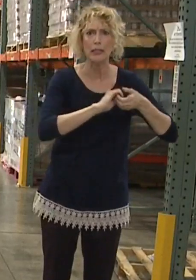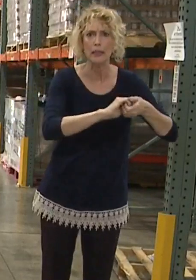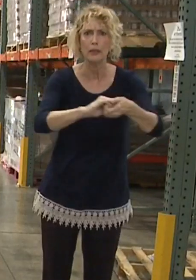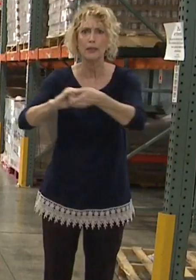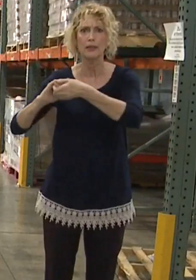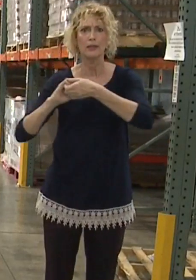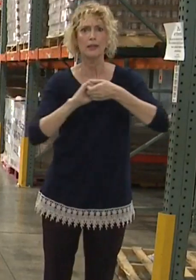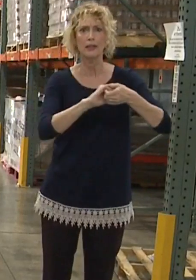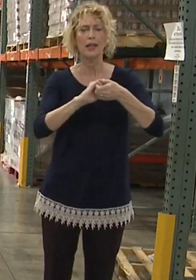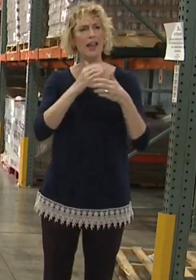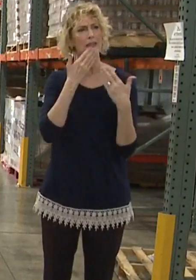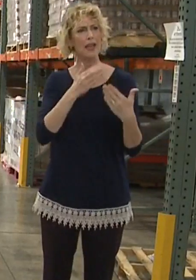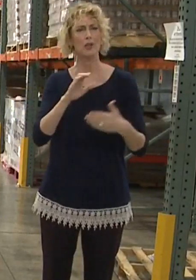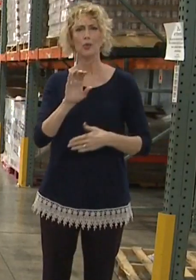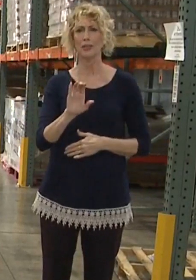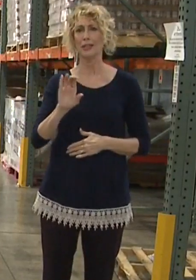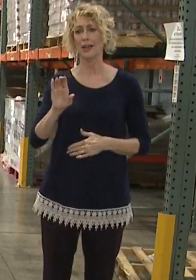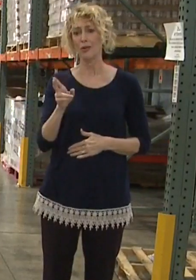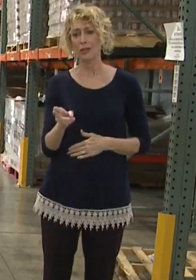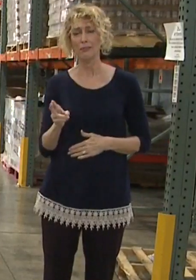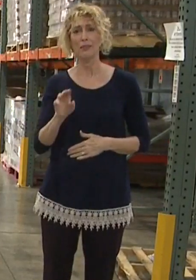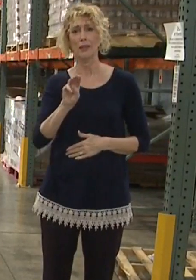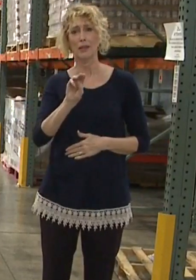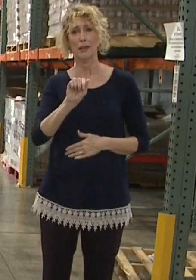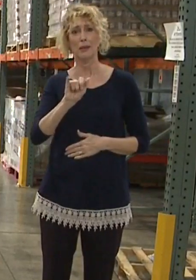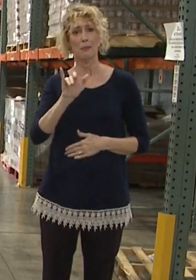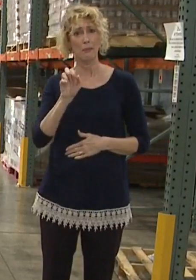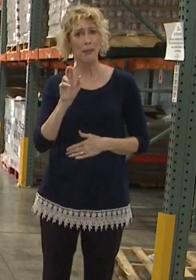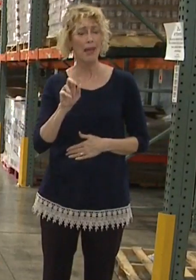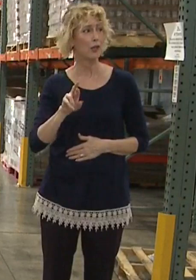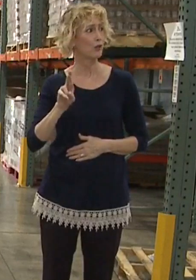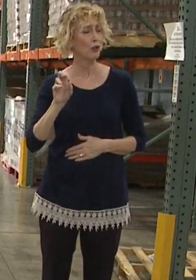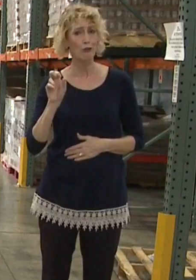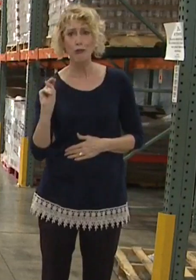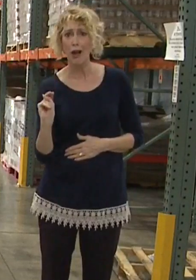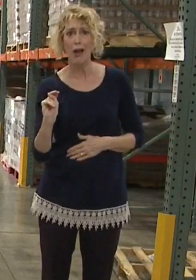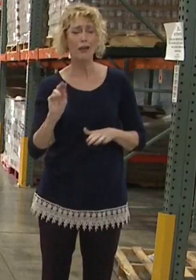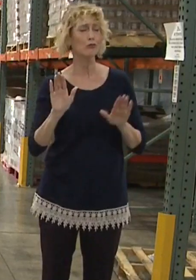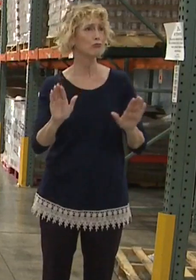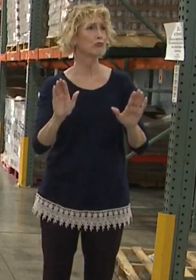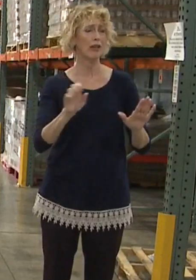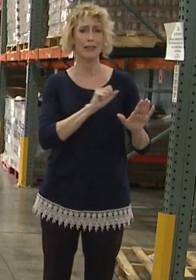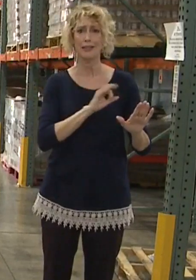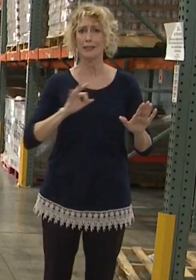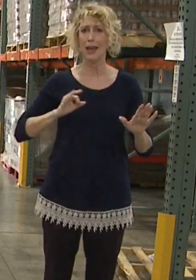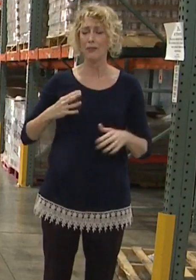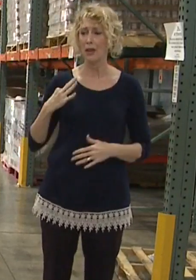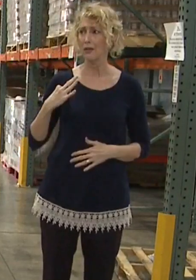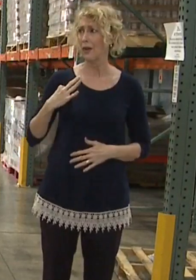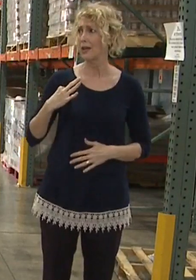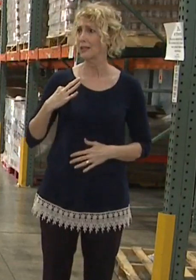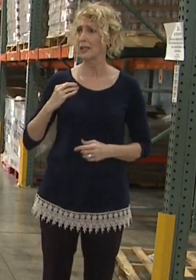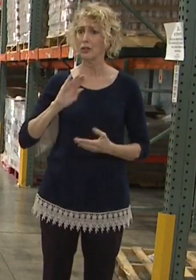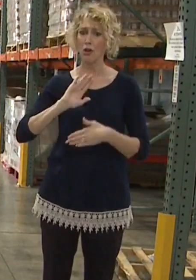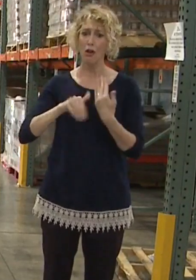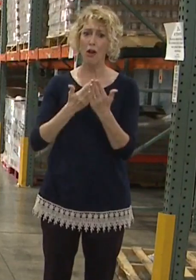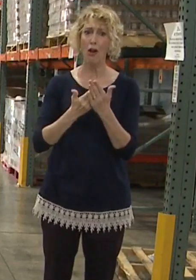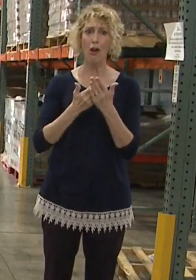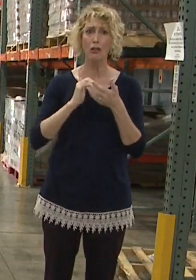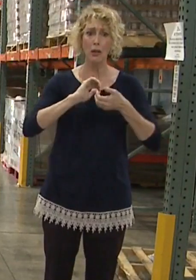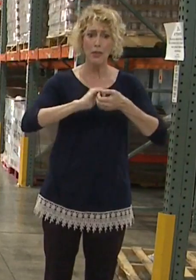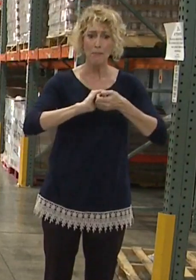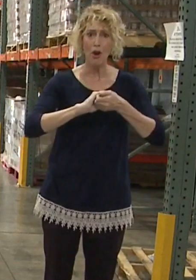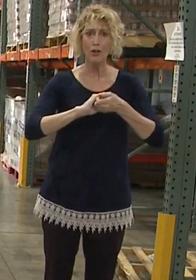you, City and County of Honolulu, Mayor Kirk Caldwell, Ron and his incredible staff and volunteers, and all of the partners joining us